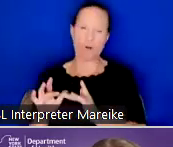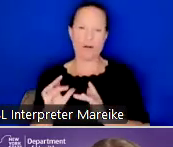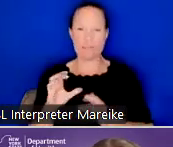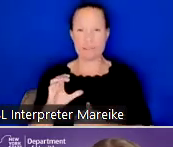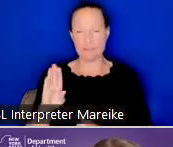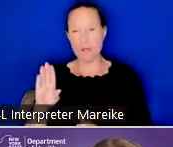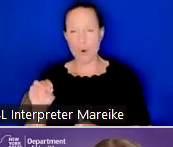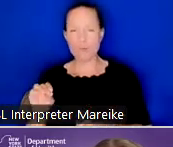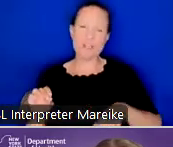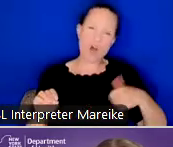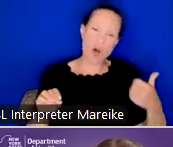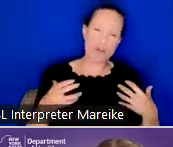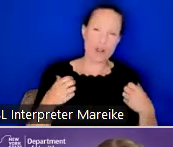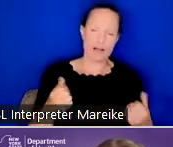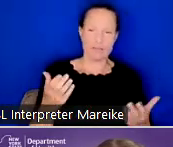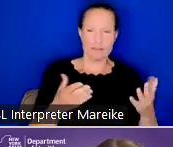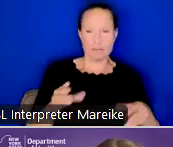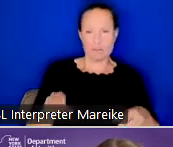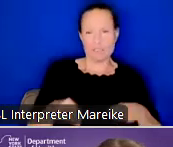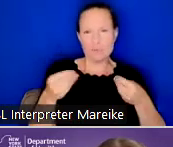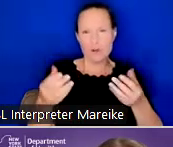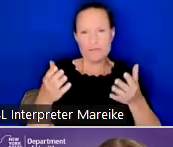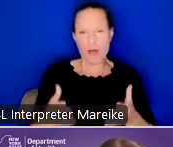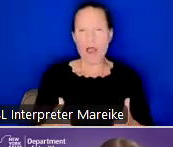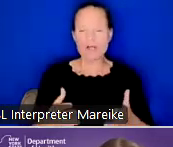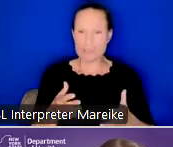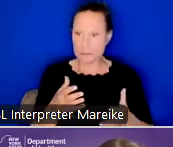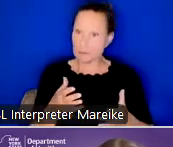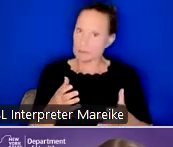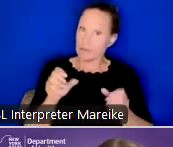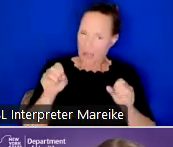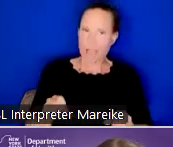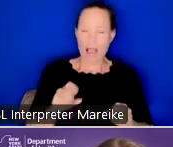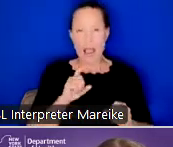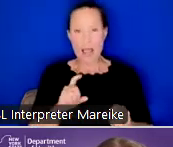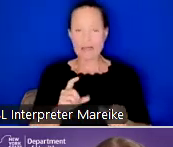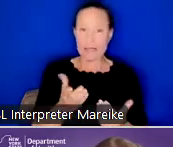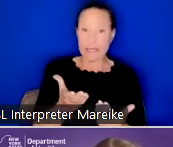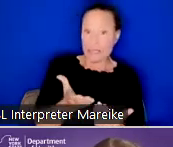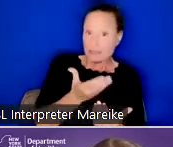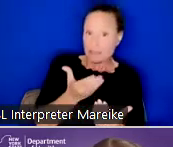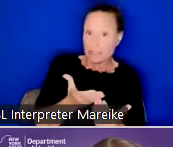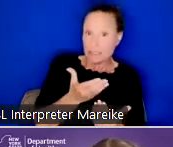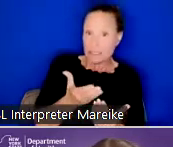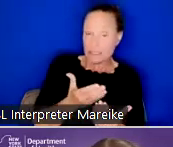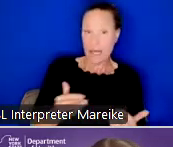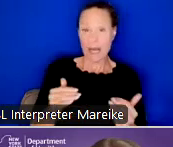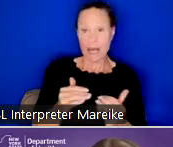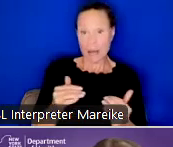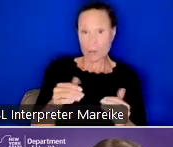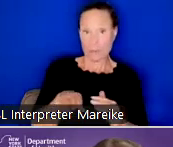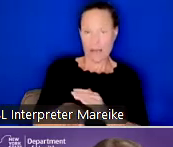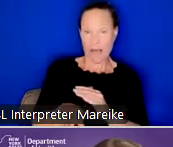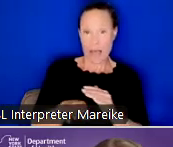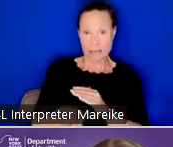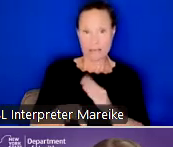service providers that are capable of facilitating convenient, equitable access to services that meets people where